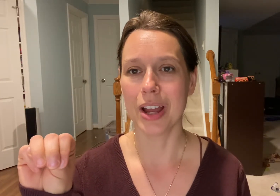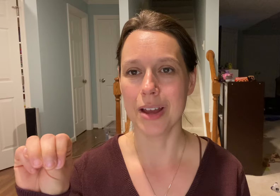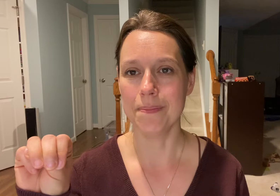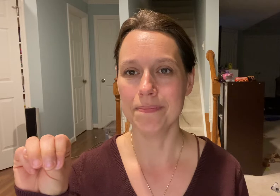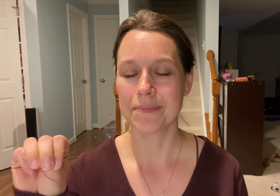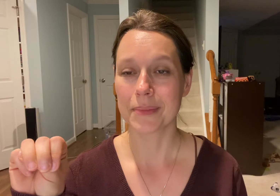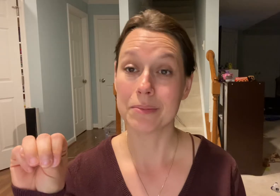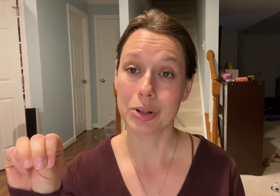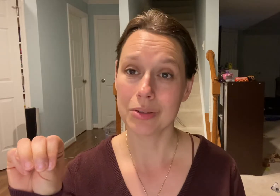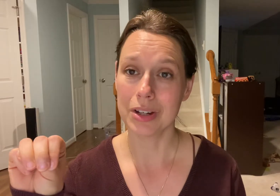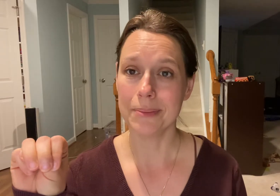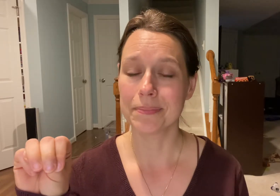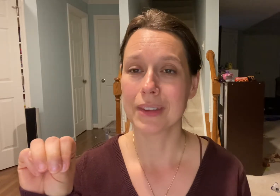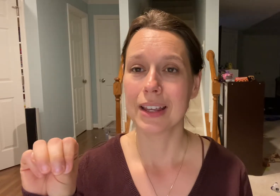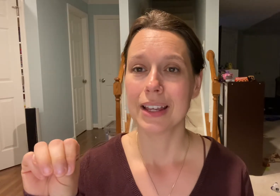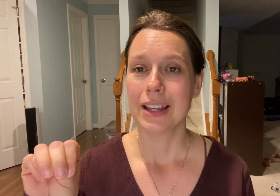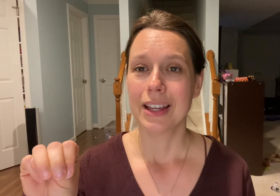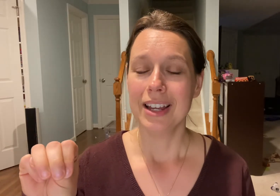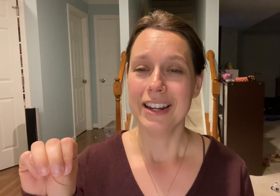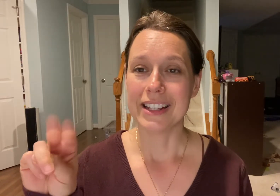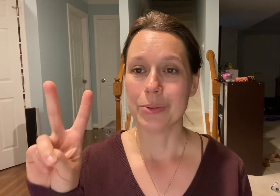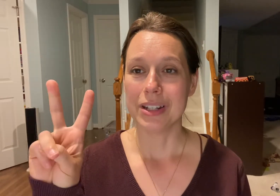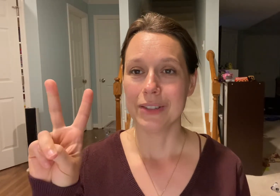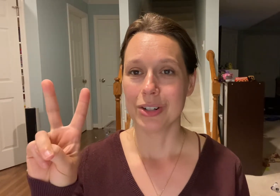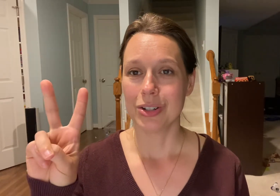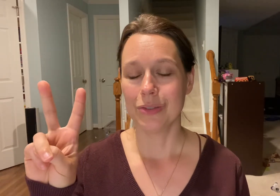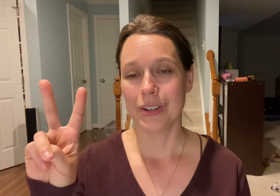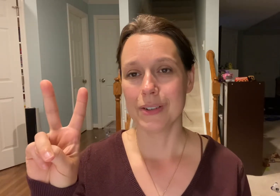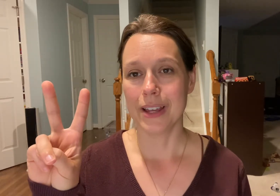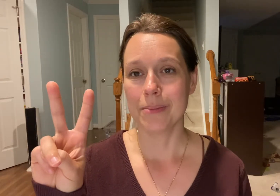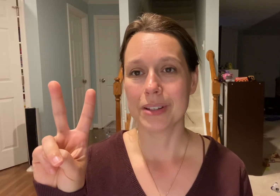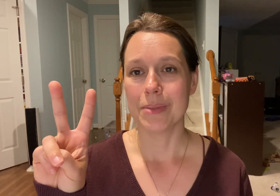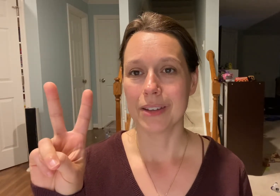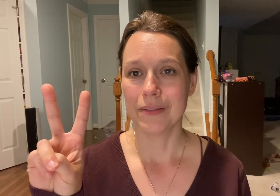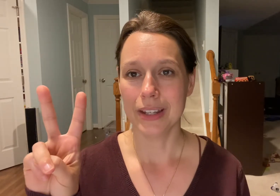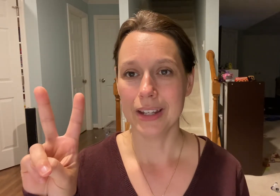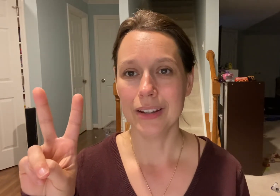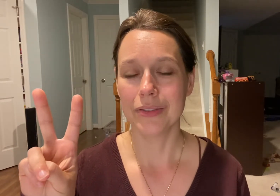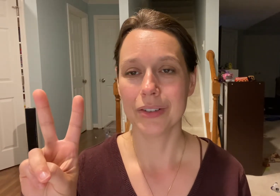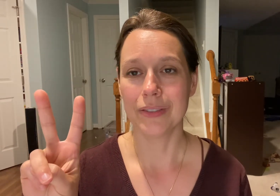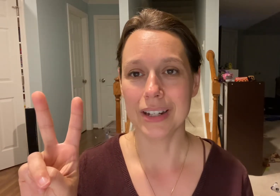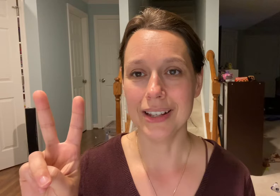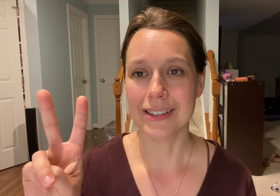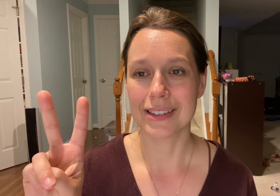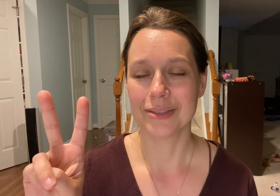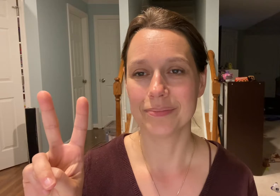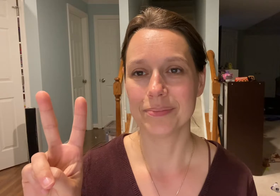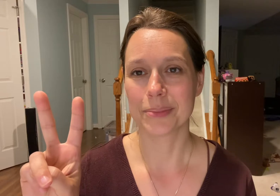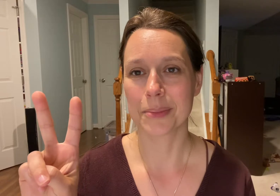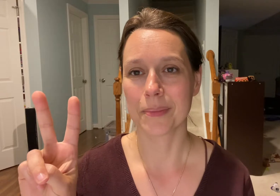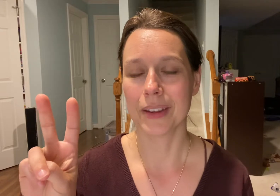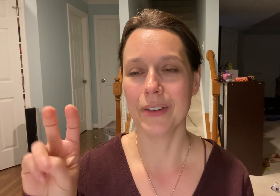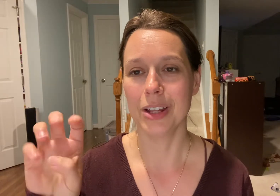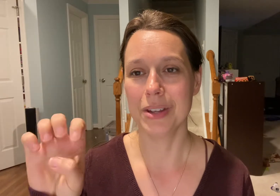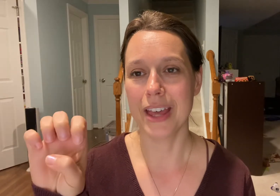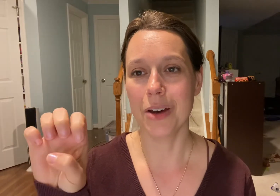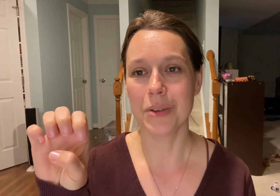M, Mercury. Next, we're gonna lift our two fingers up to make a V for Venus. Following that, we